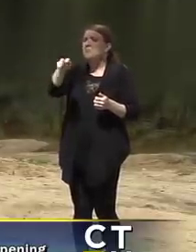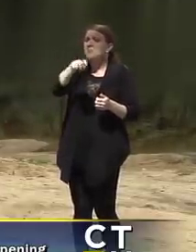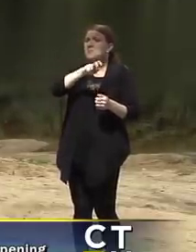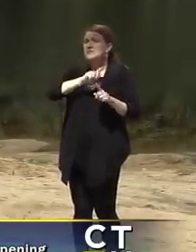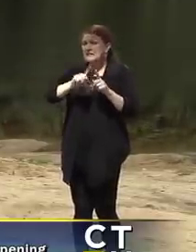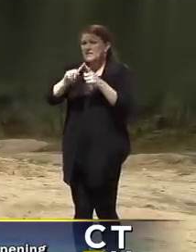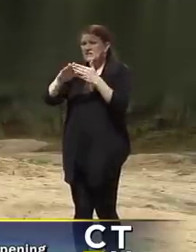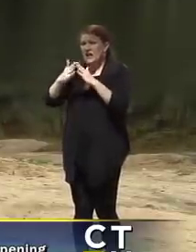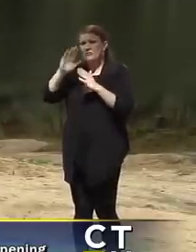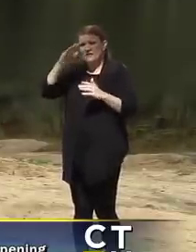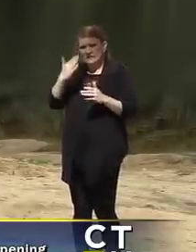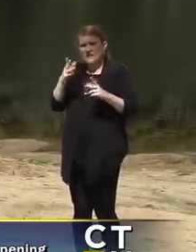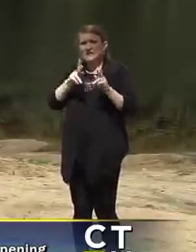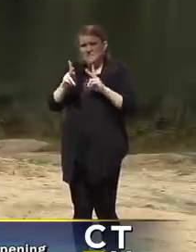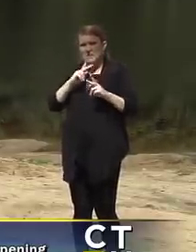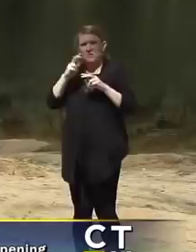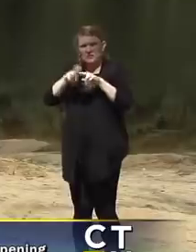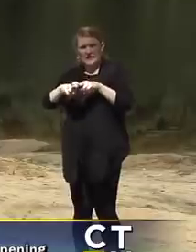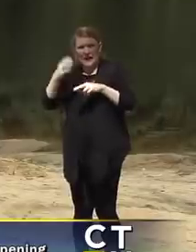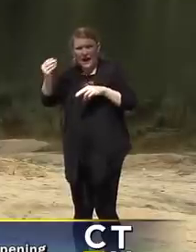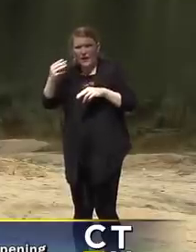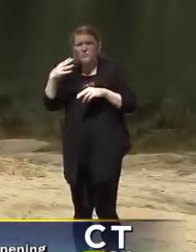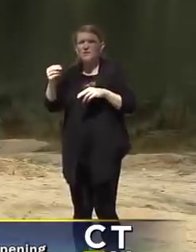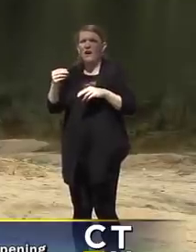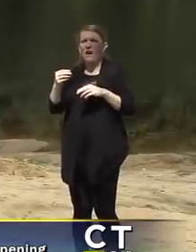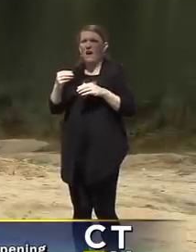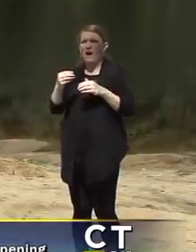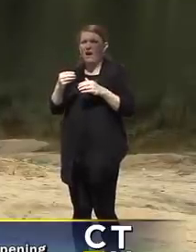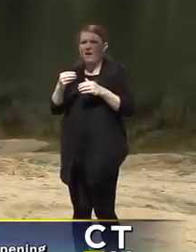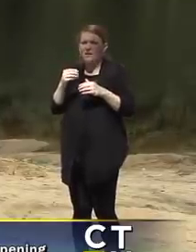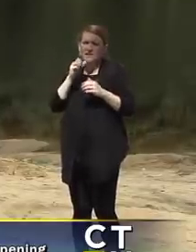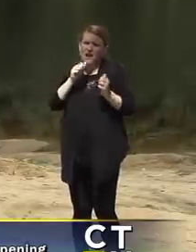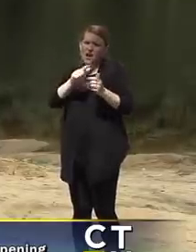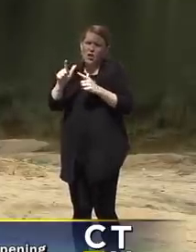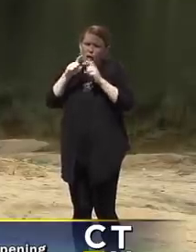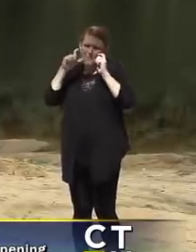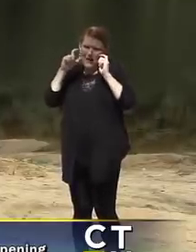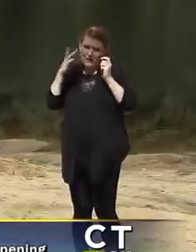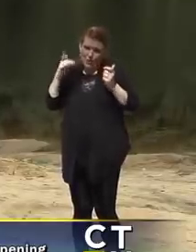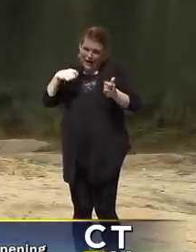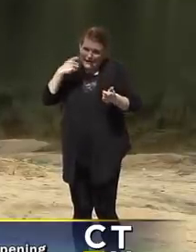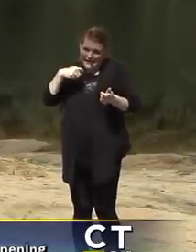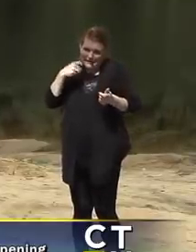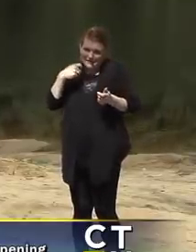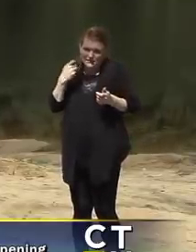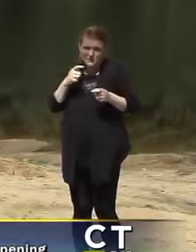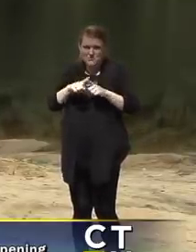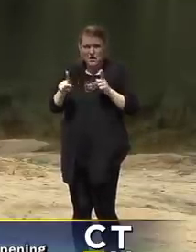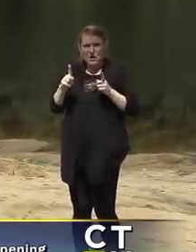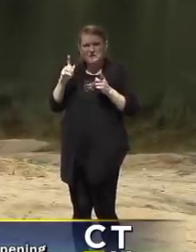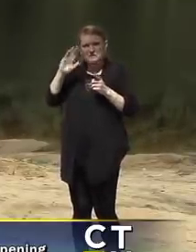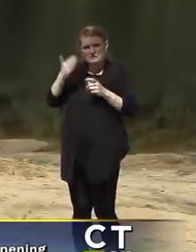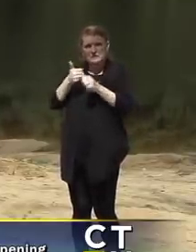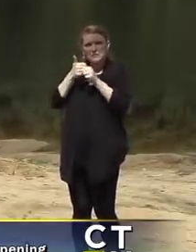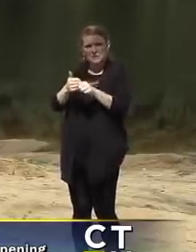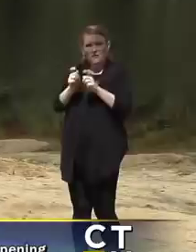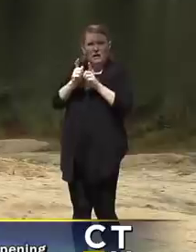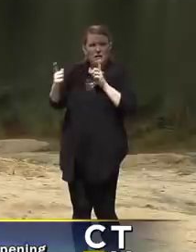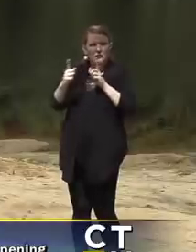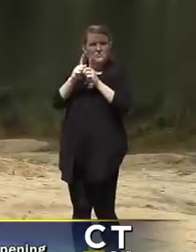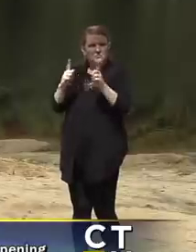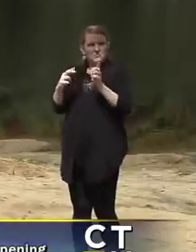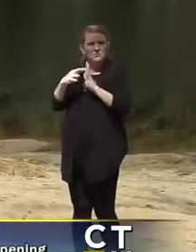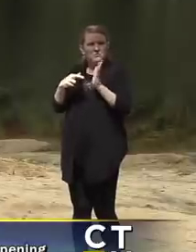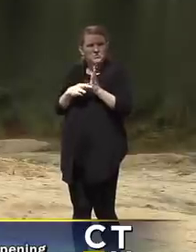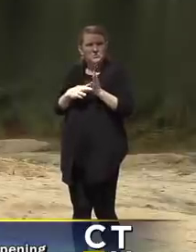towns, people were sitting outside. They weren't all wearing masks because they were eating. I think day one